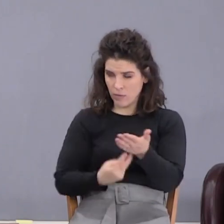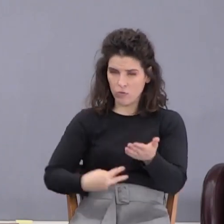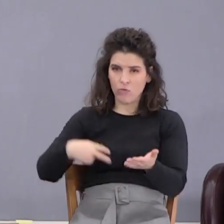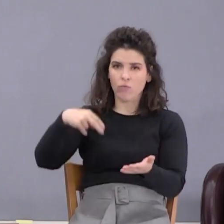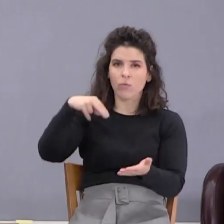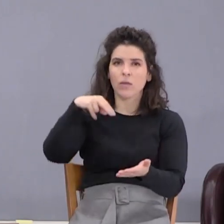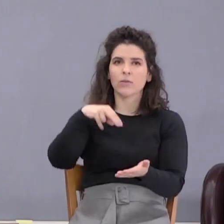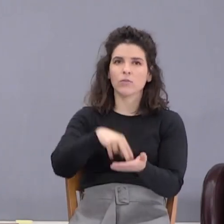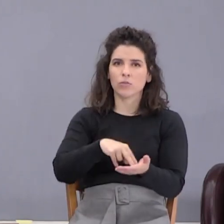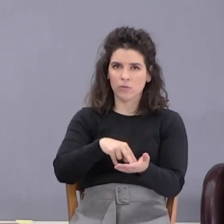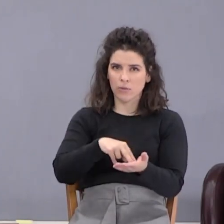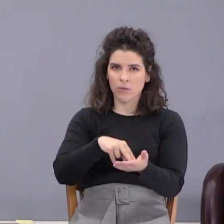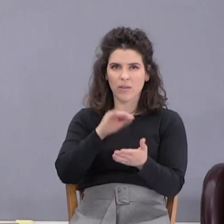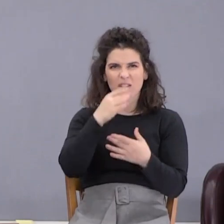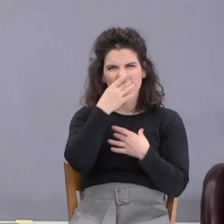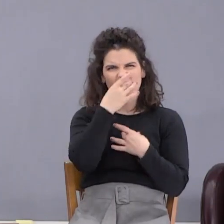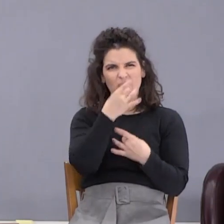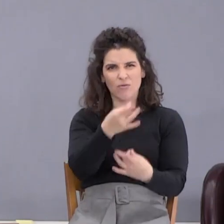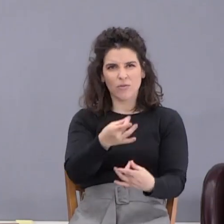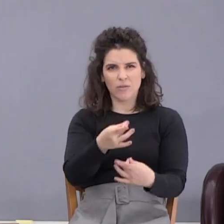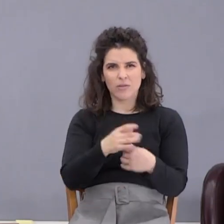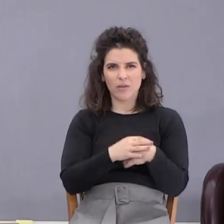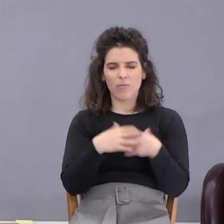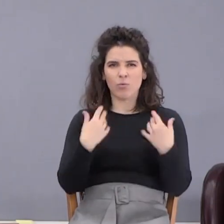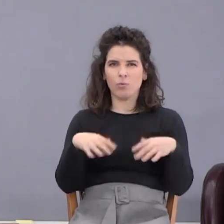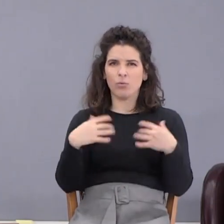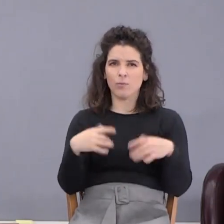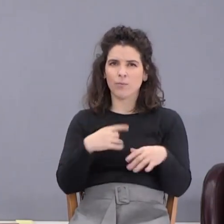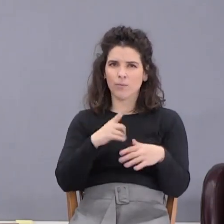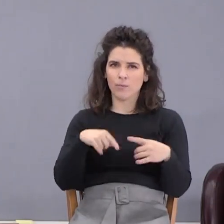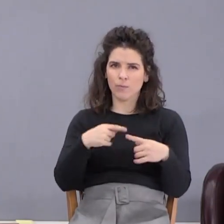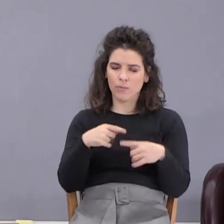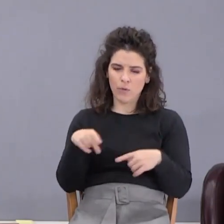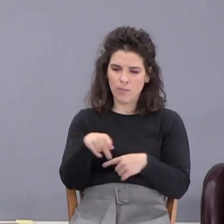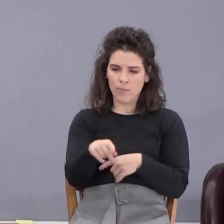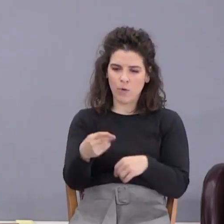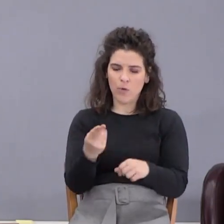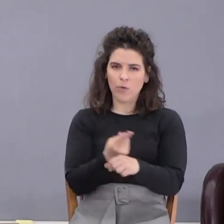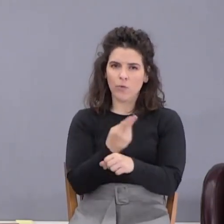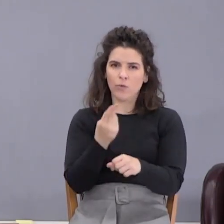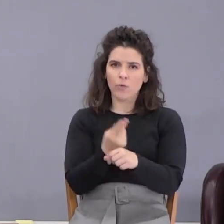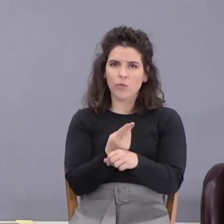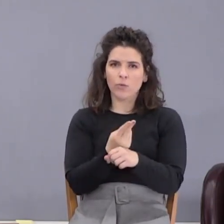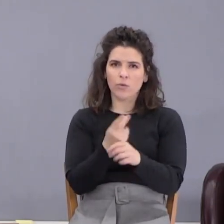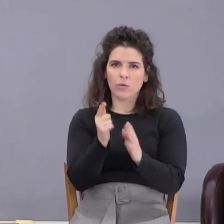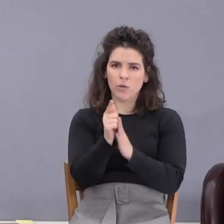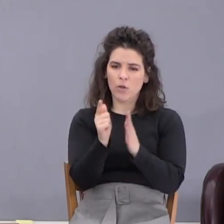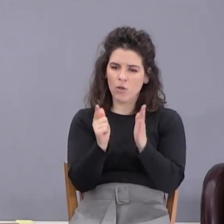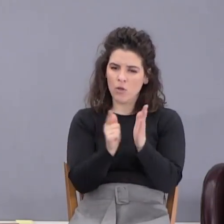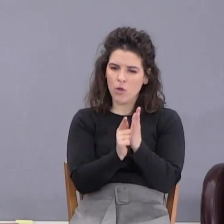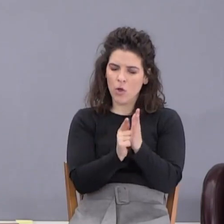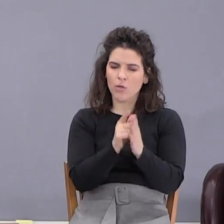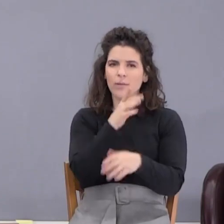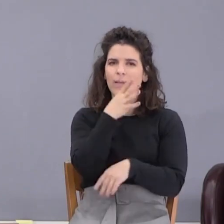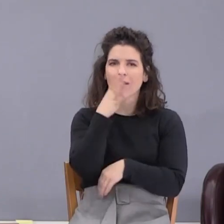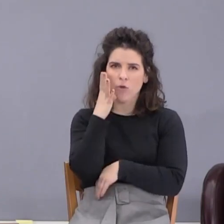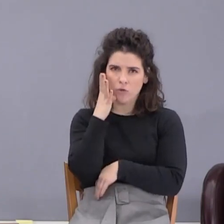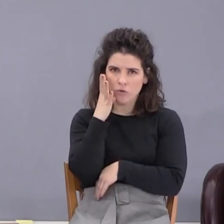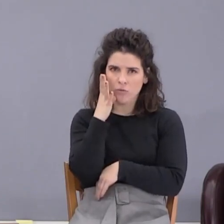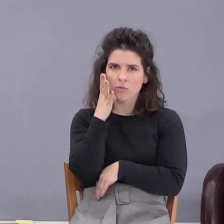Resurrection. Isn't that fascinating? When Paul uses the laws of